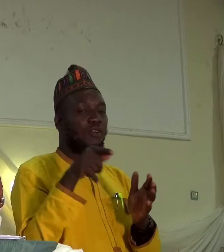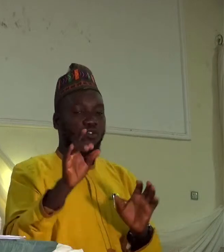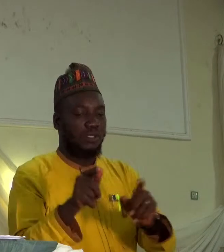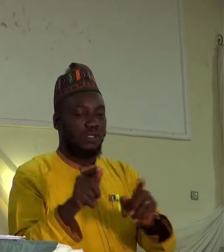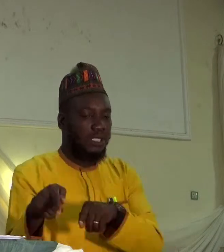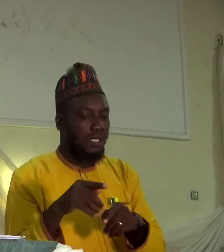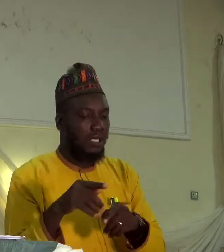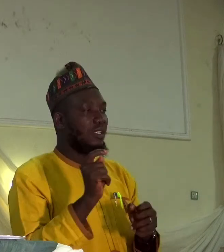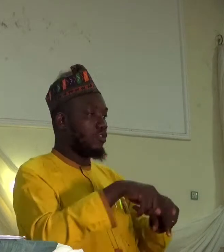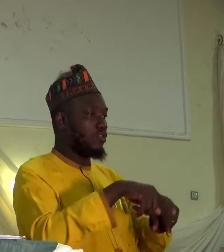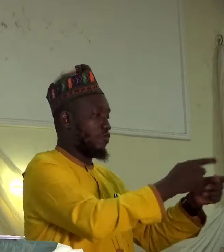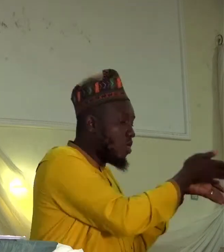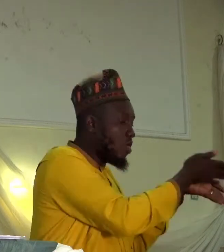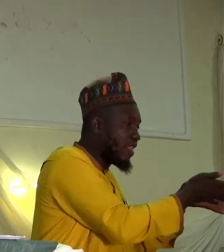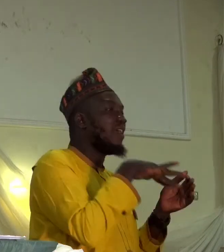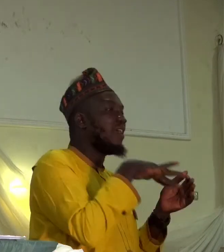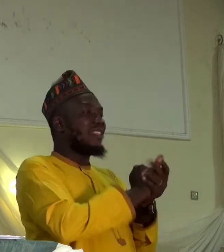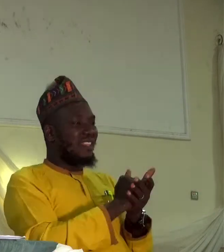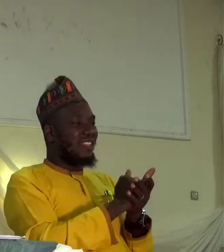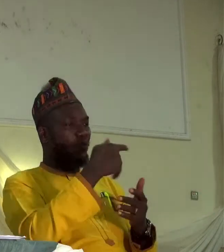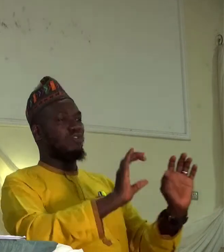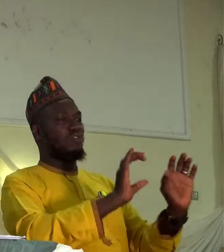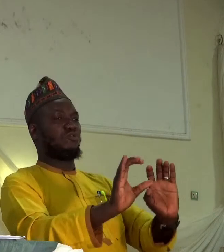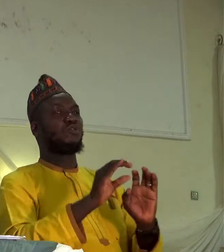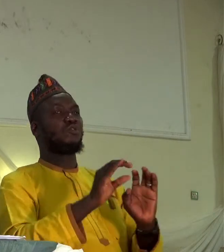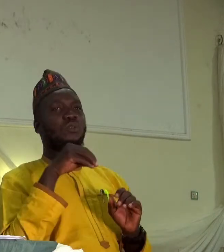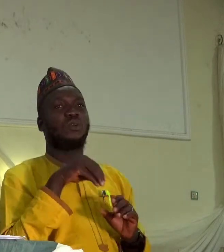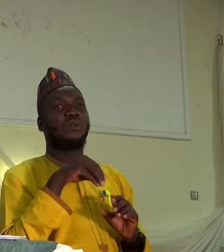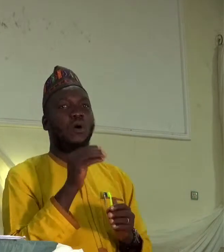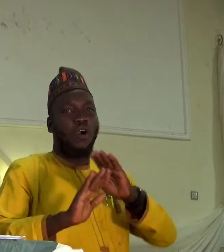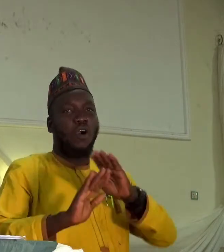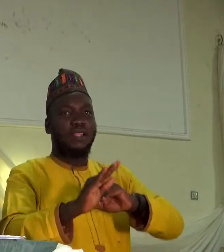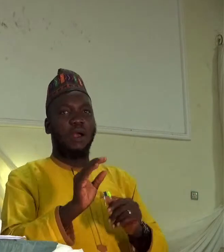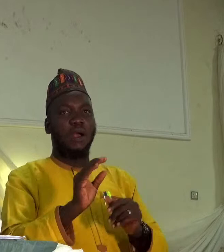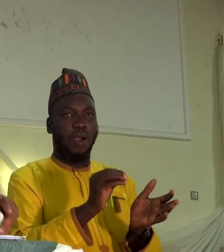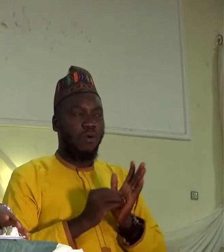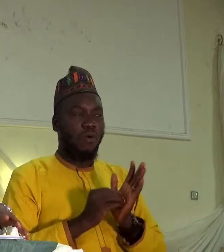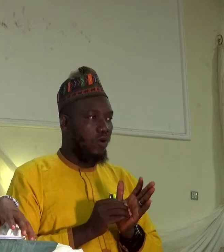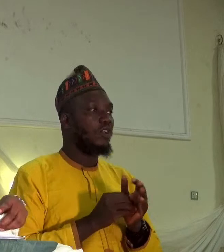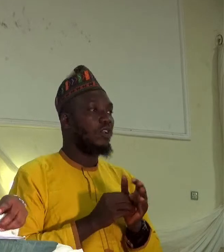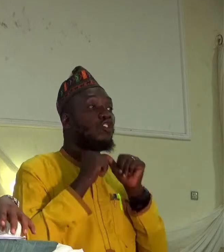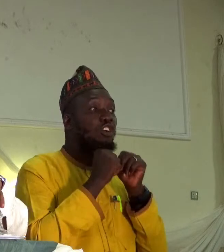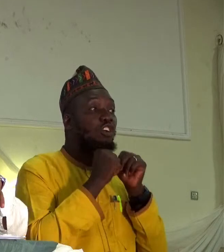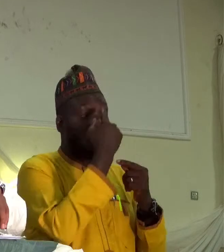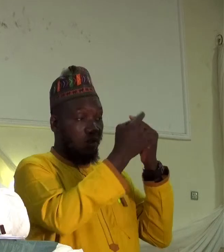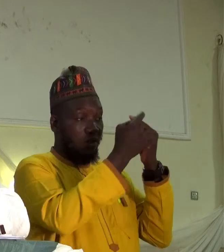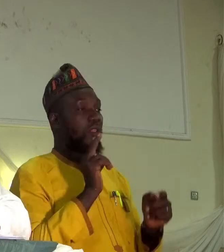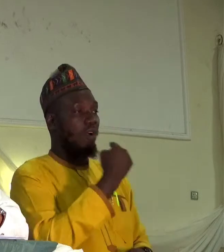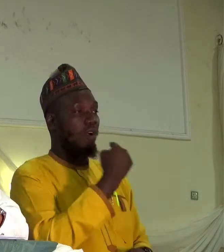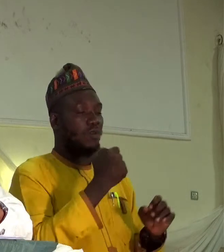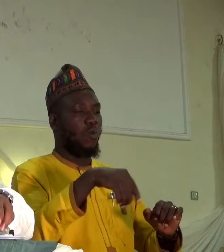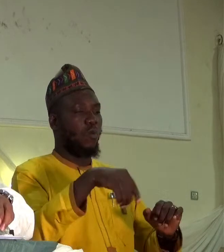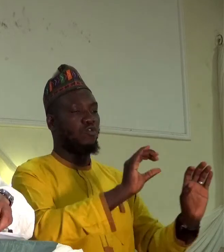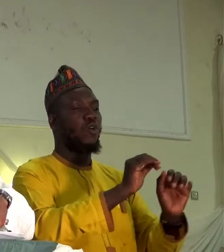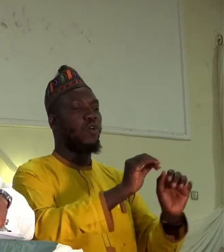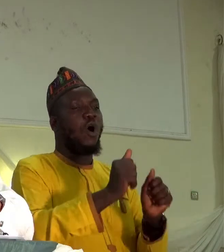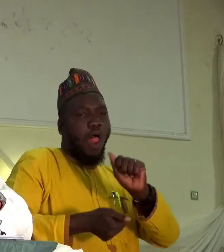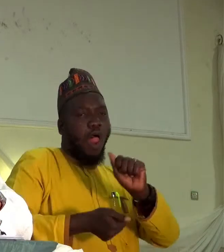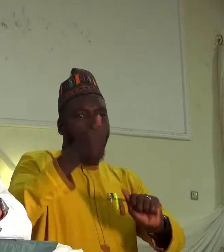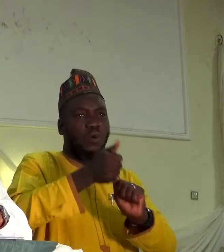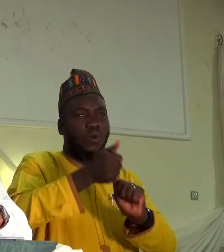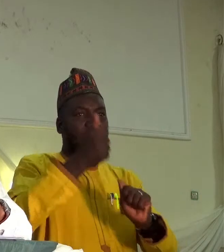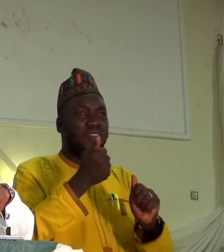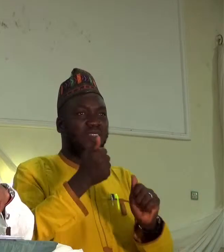eleyi ni e je ko lo. That's what they do unlike our bi bayi. To je pe ko sin to kan wa. We do almost everything in